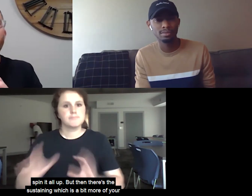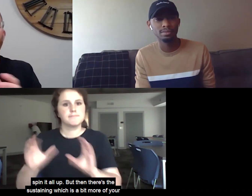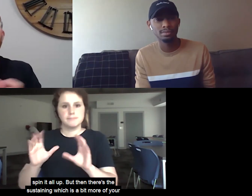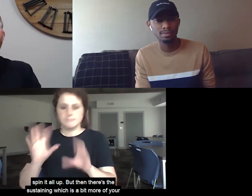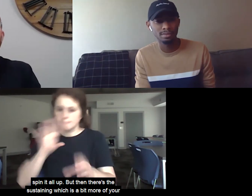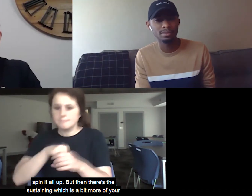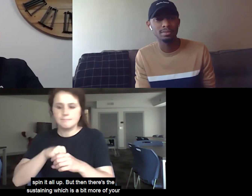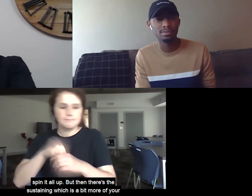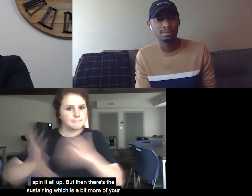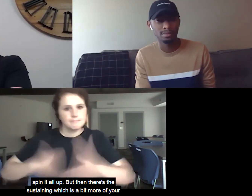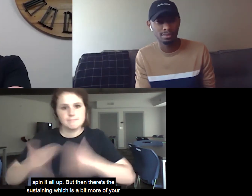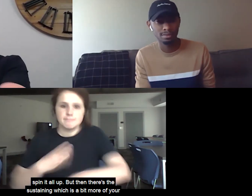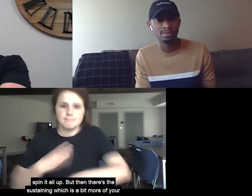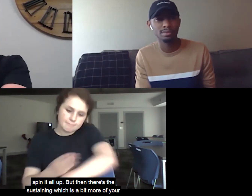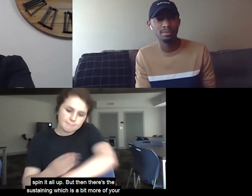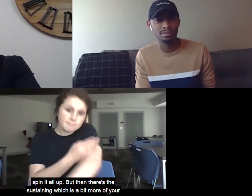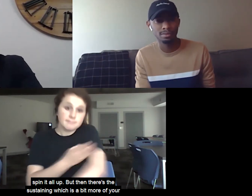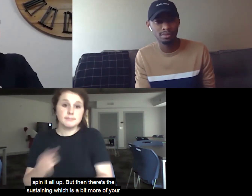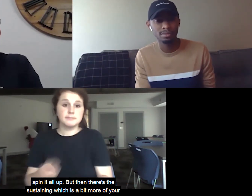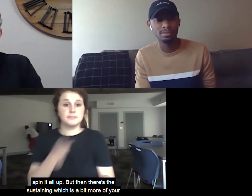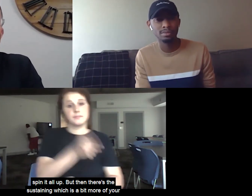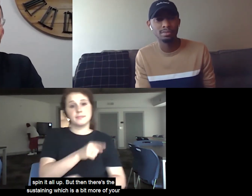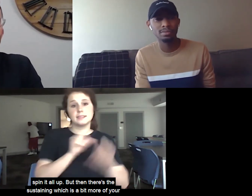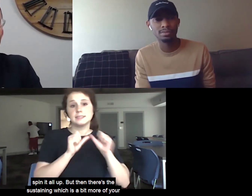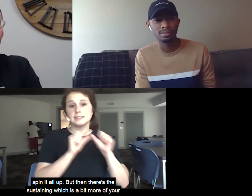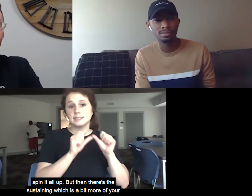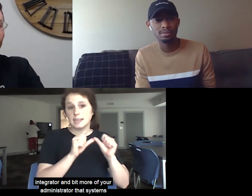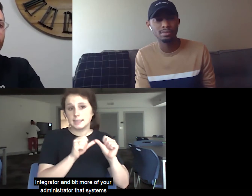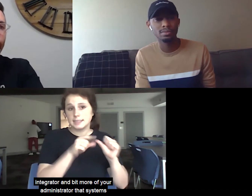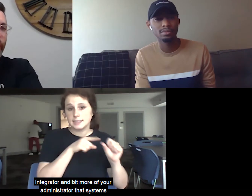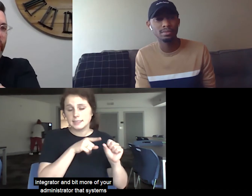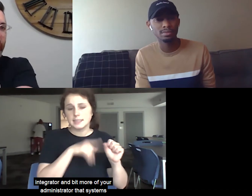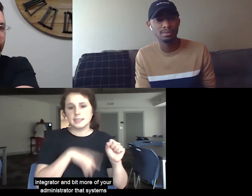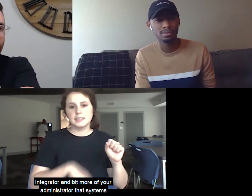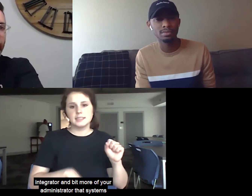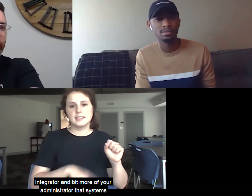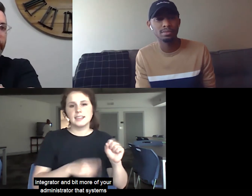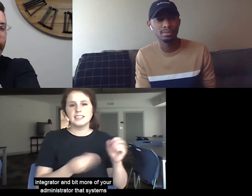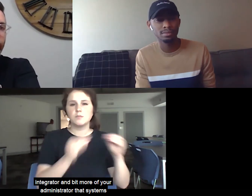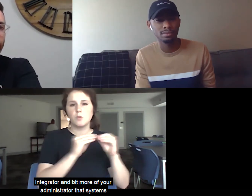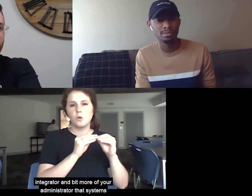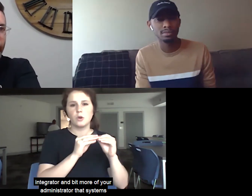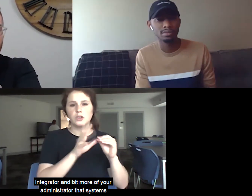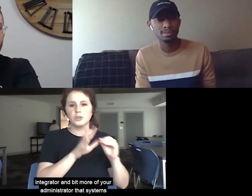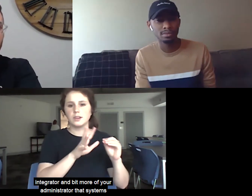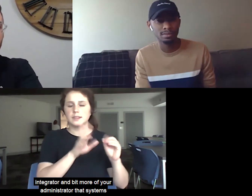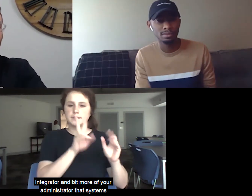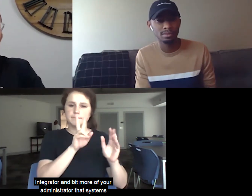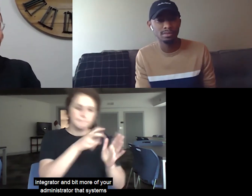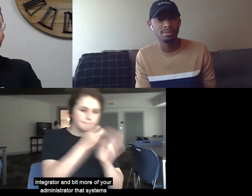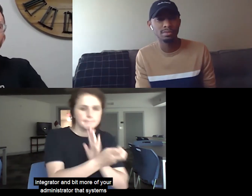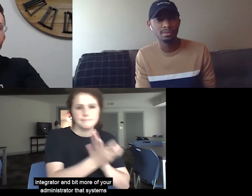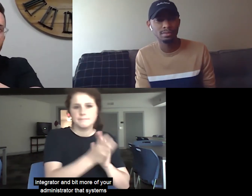it all up. But then there's the sustaining, which is a bit more of your integrator and a bit more of your